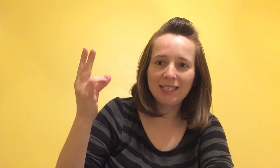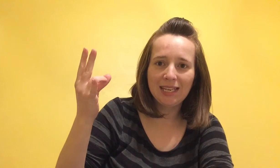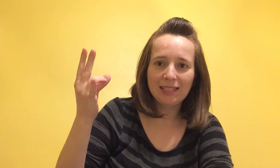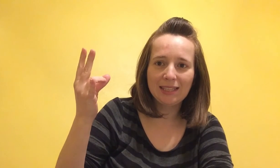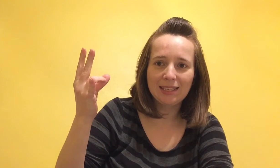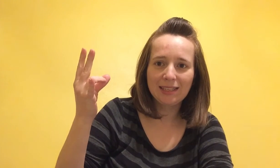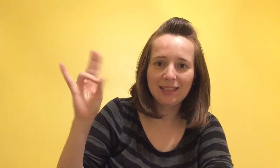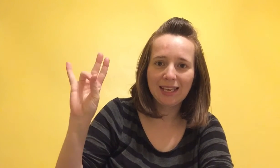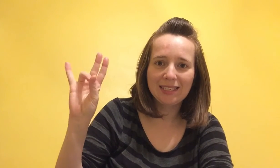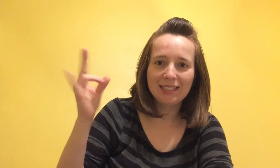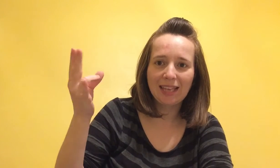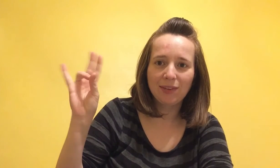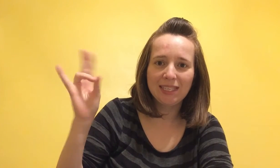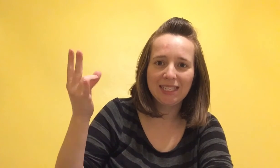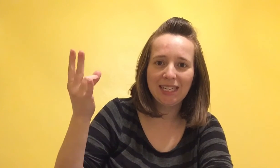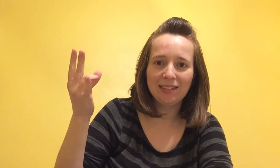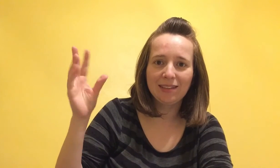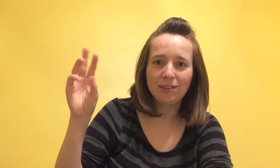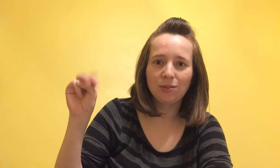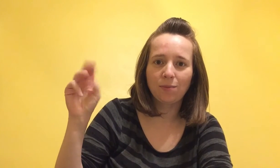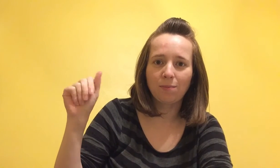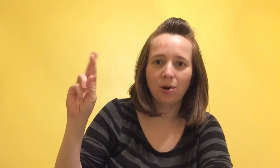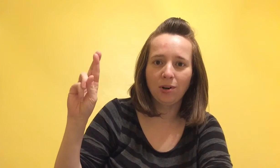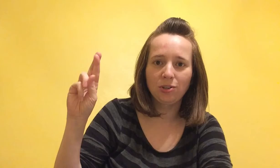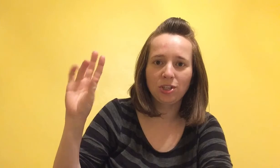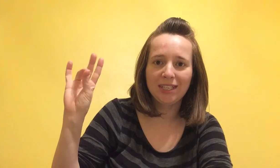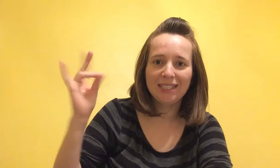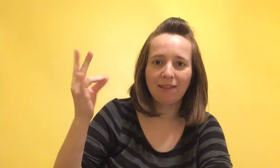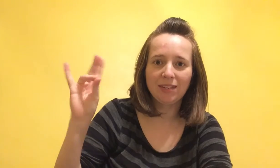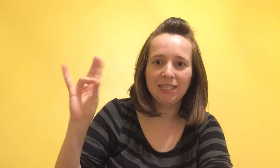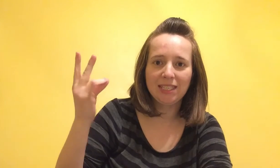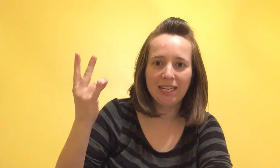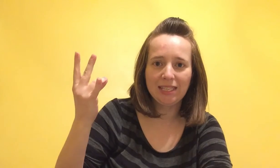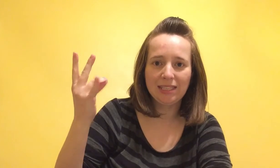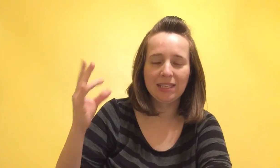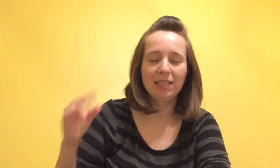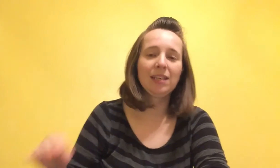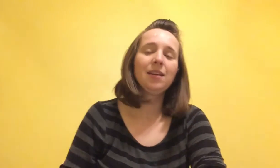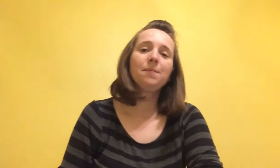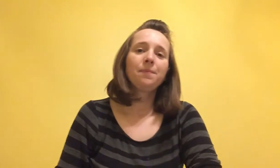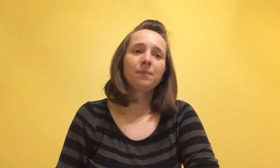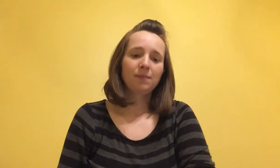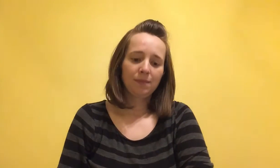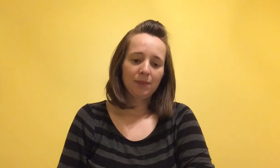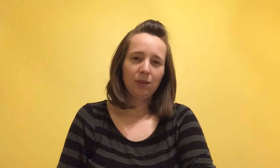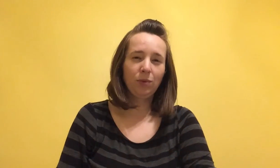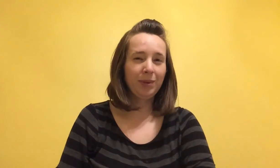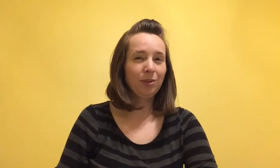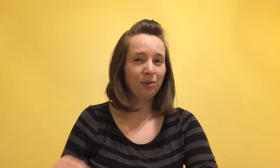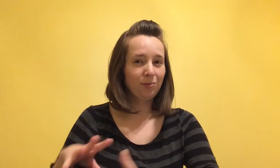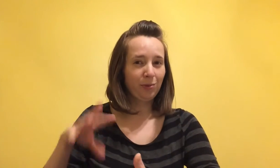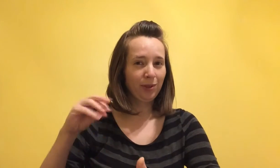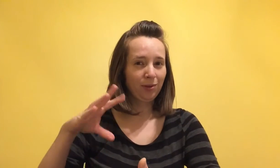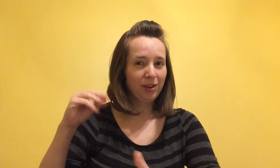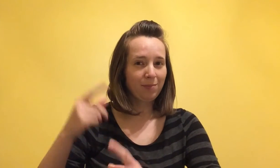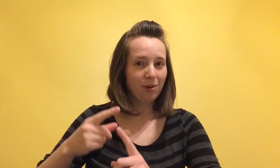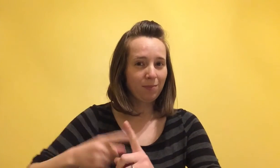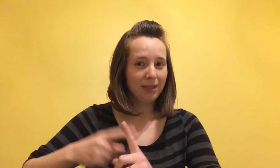17th. 17th. So March 17th. We'll be learning about months